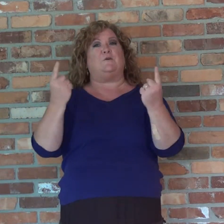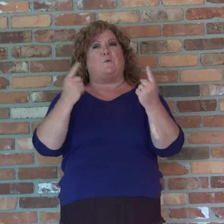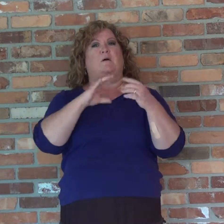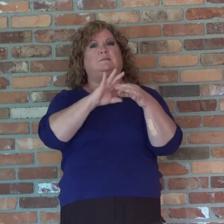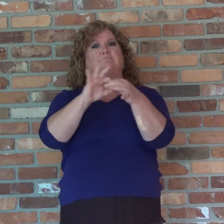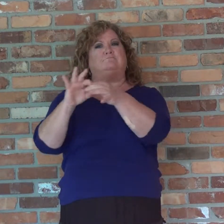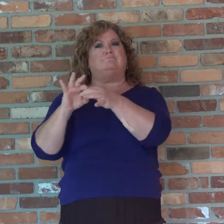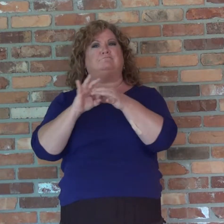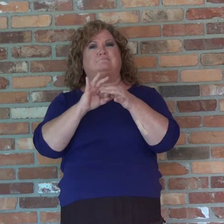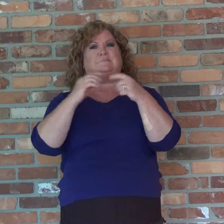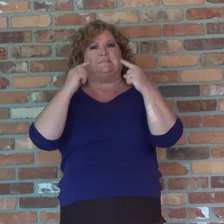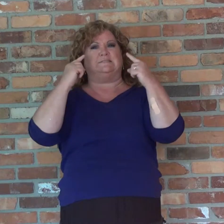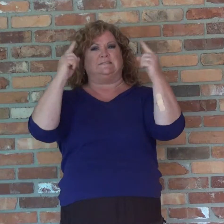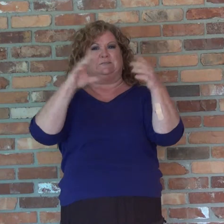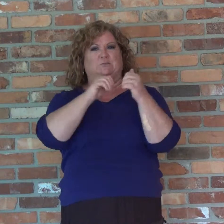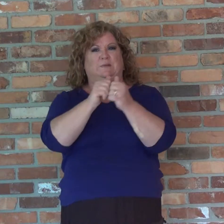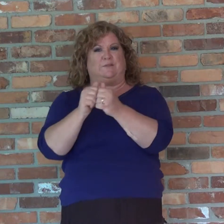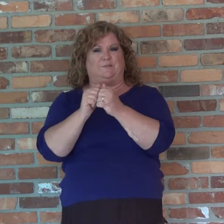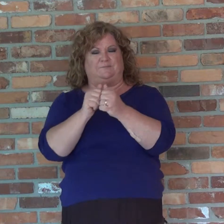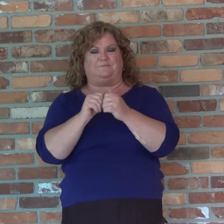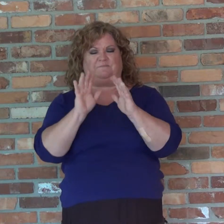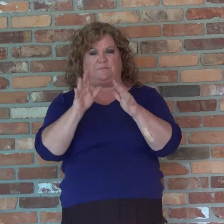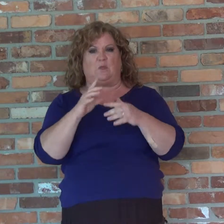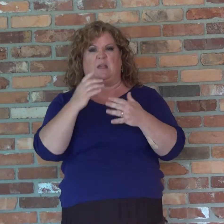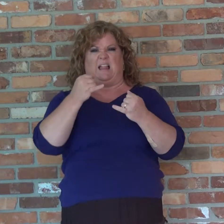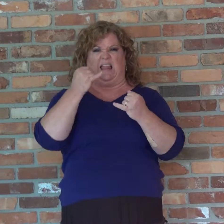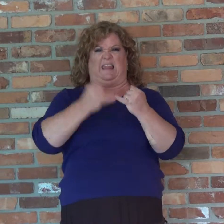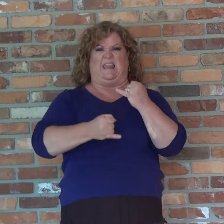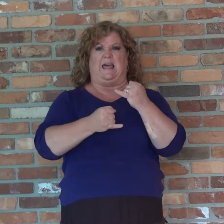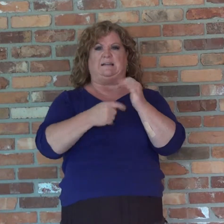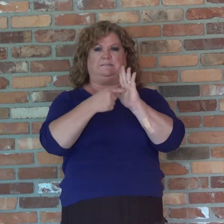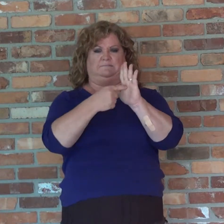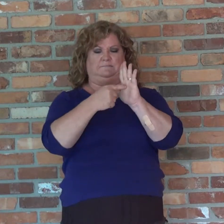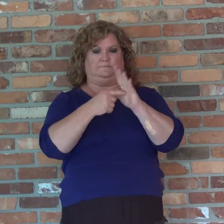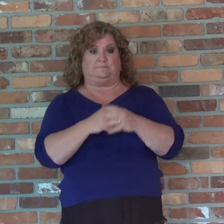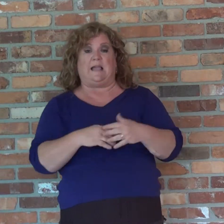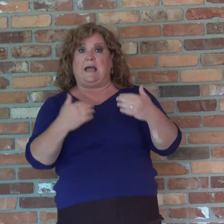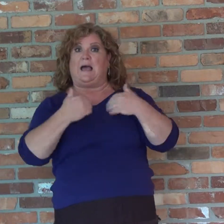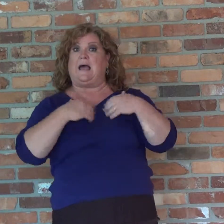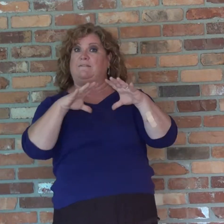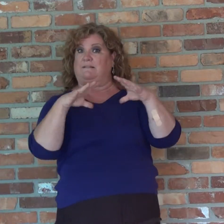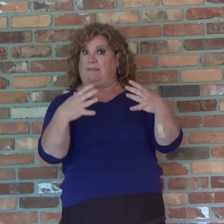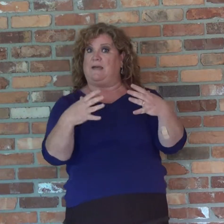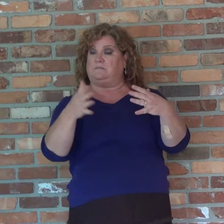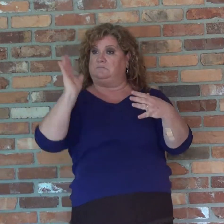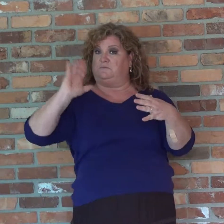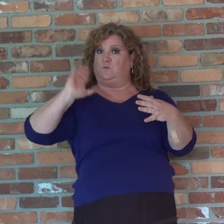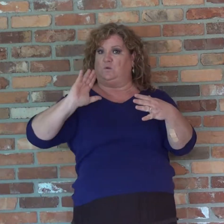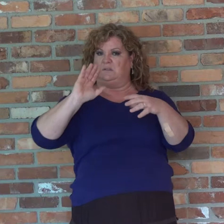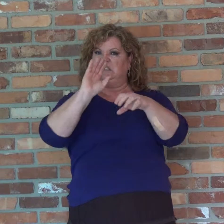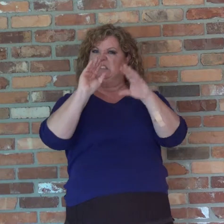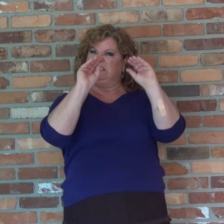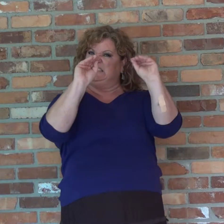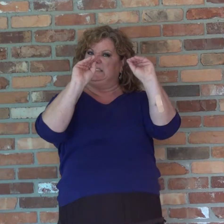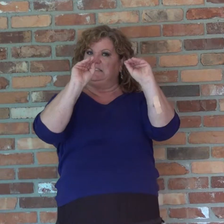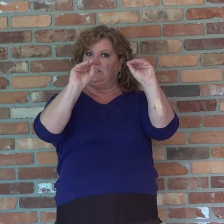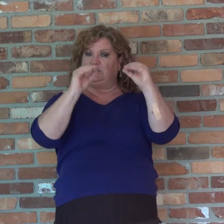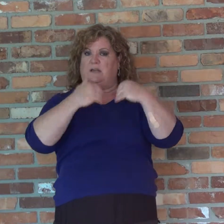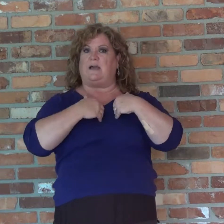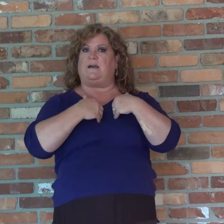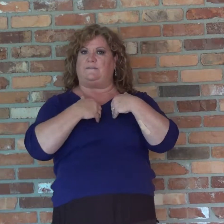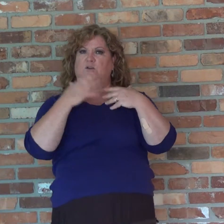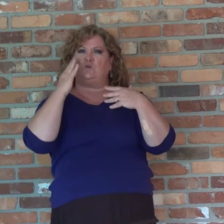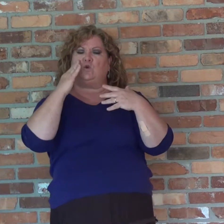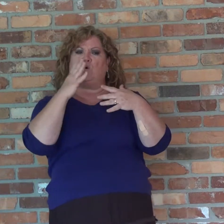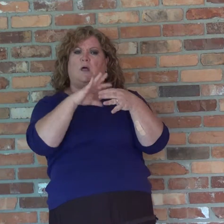last illustration on this. I used to love doing this in class with undergrads. I'd create team project assignments. Some of you may have had